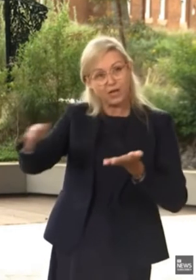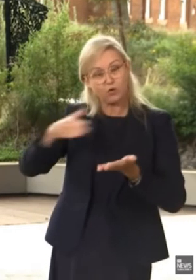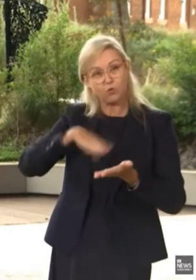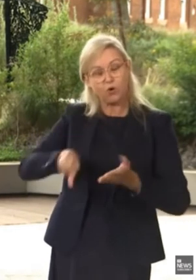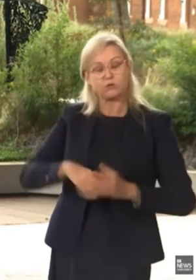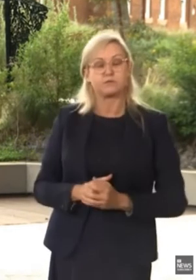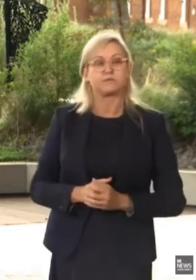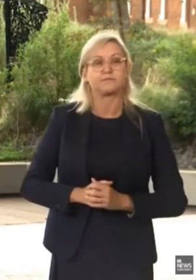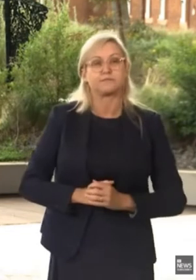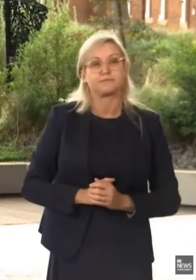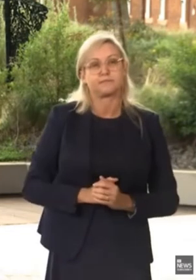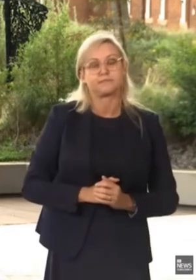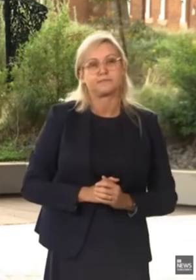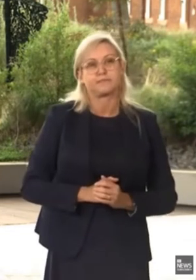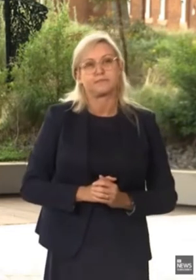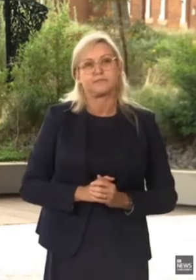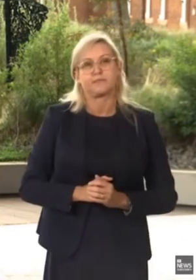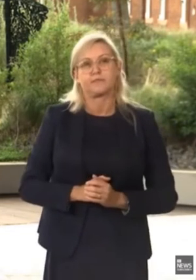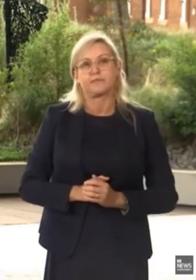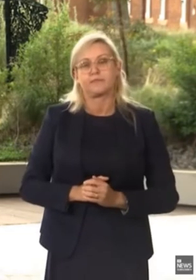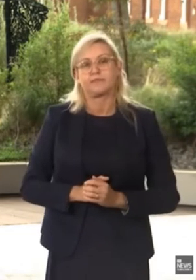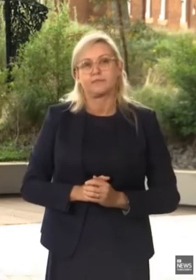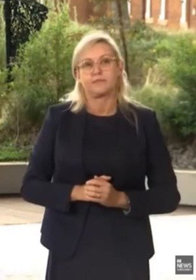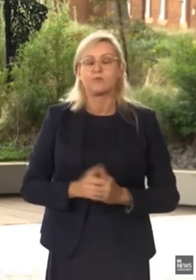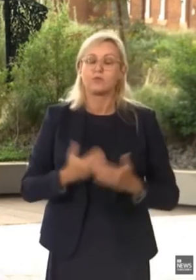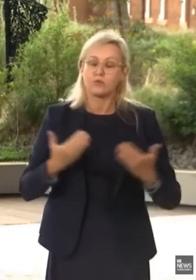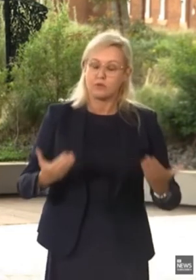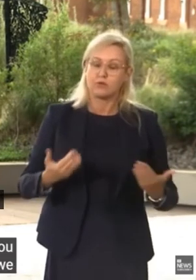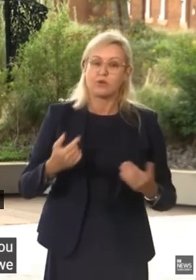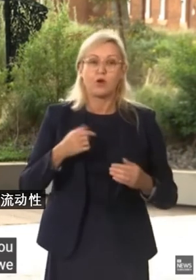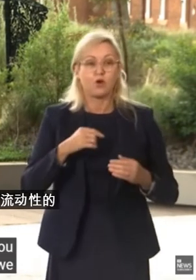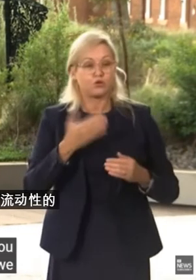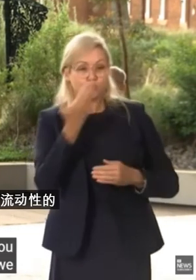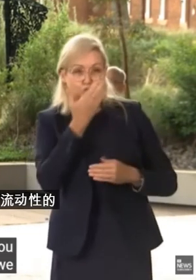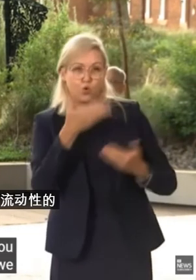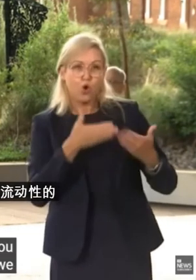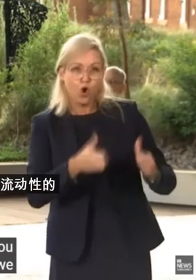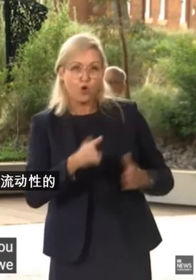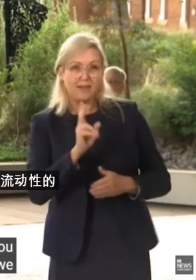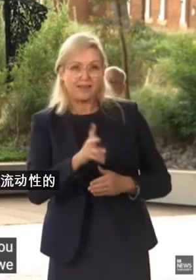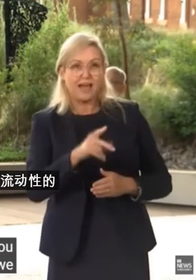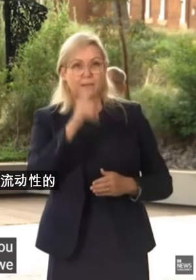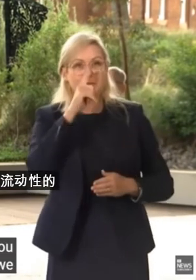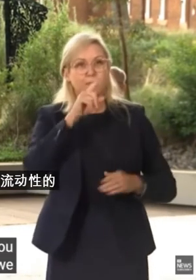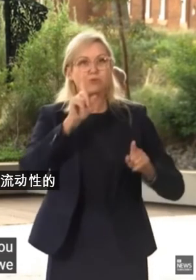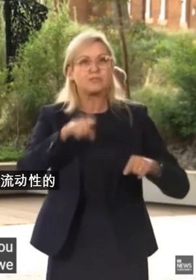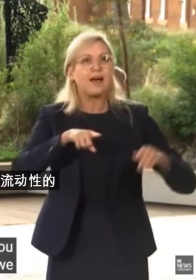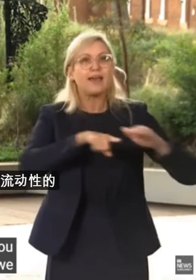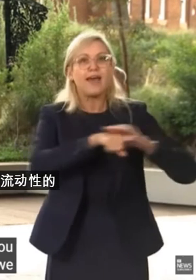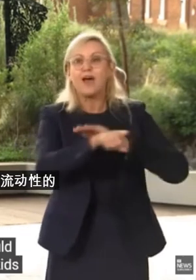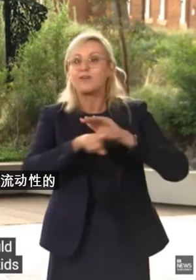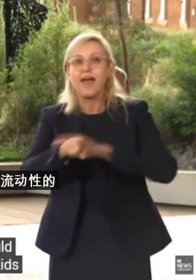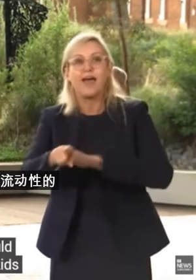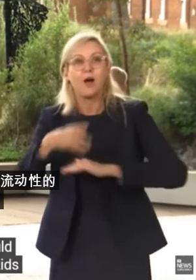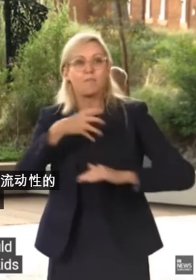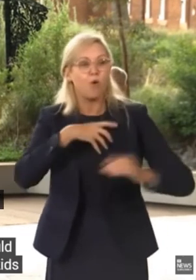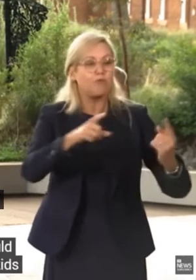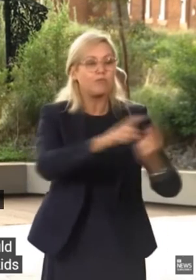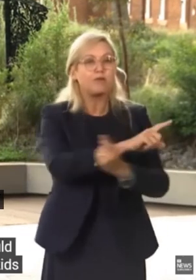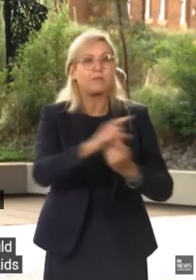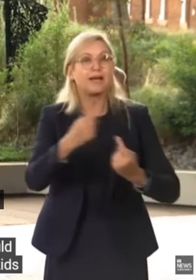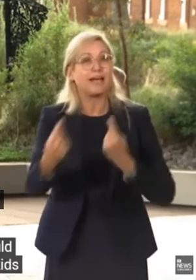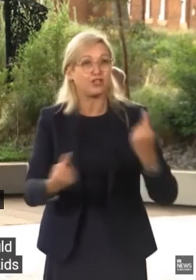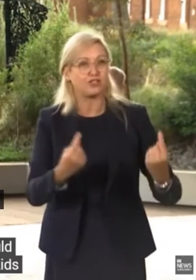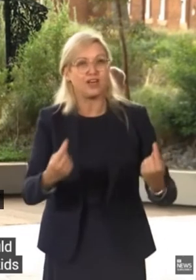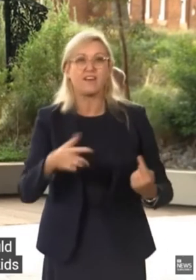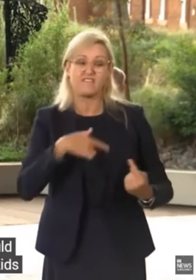expect cases to increase as kids go back to school, as mobility increases across the state. And whilst